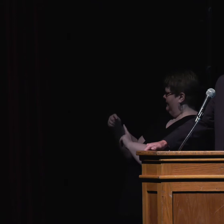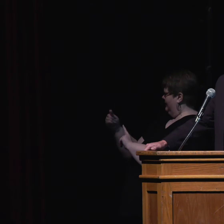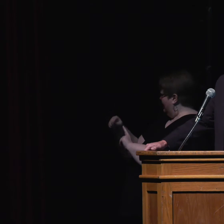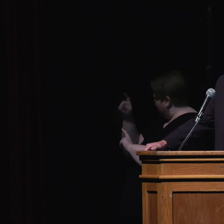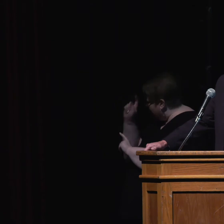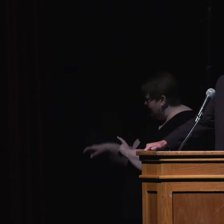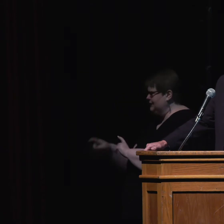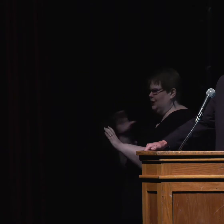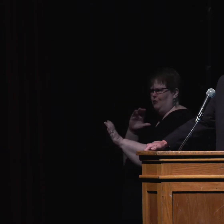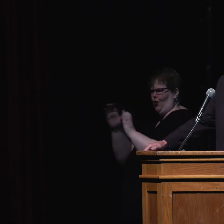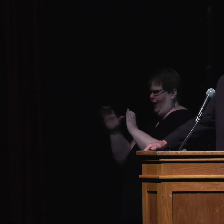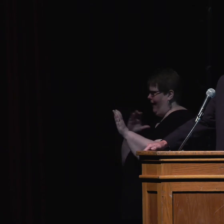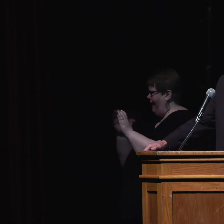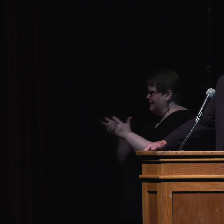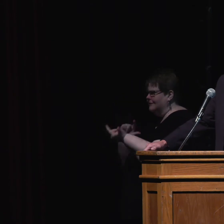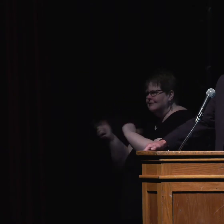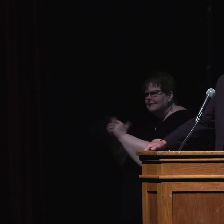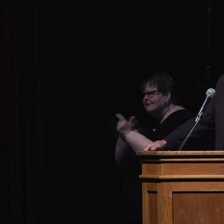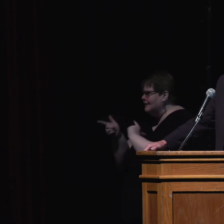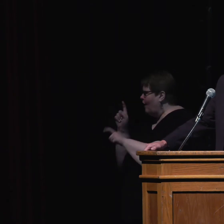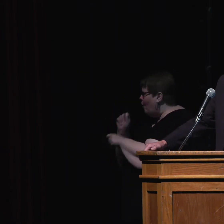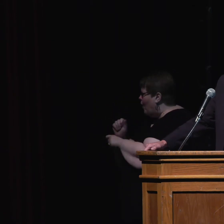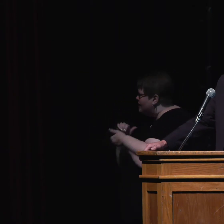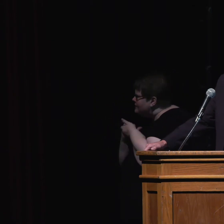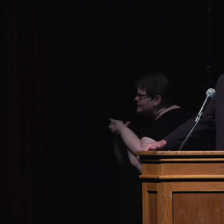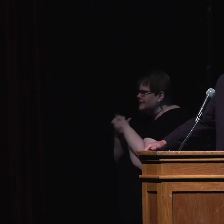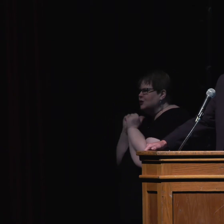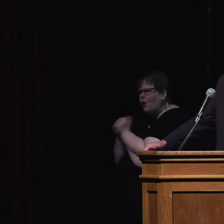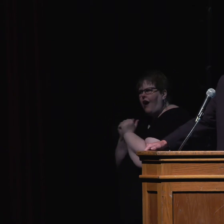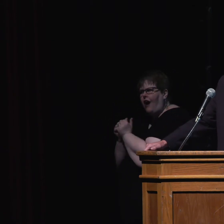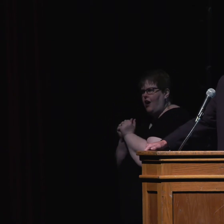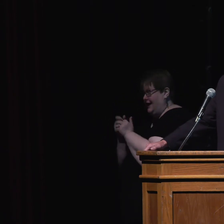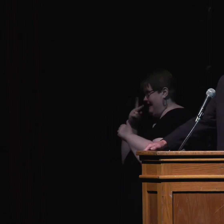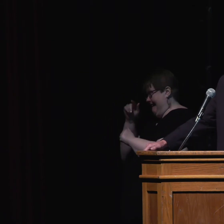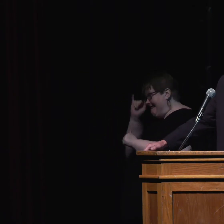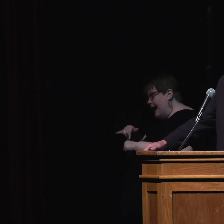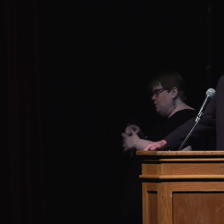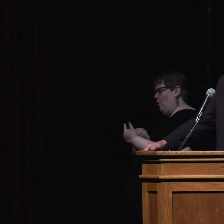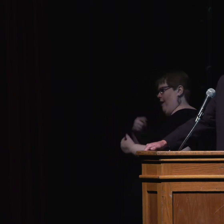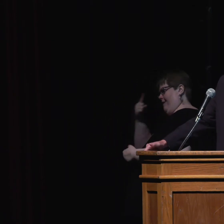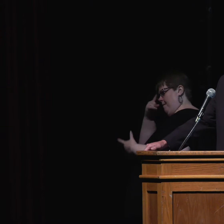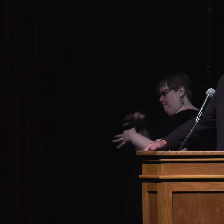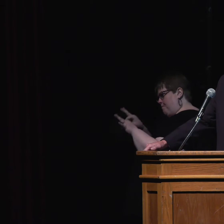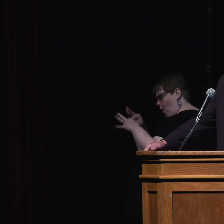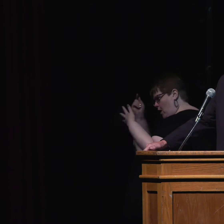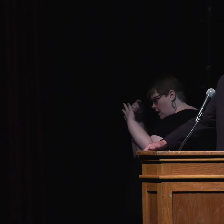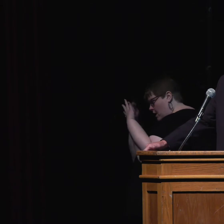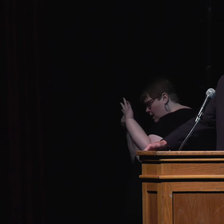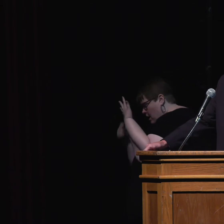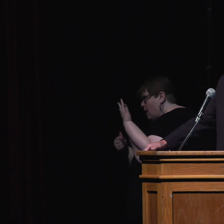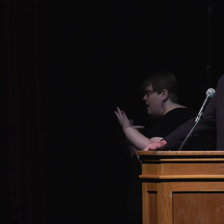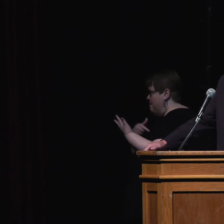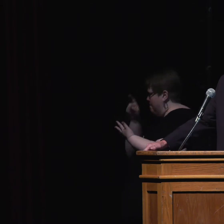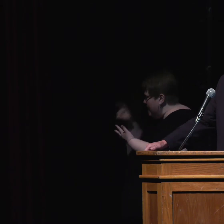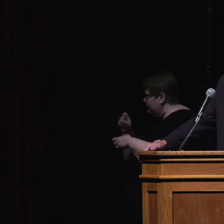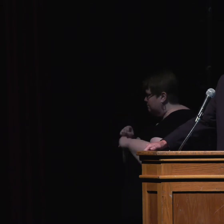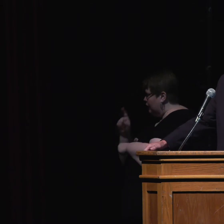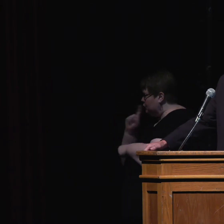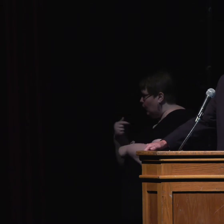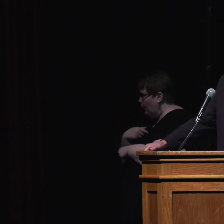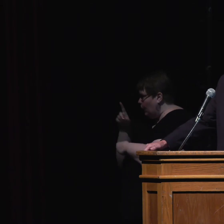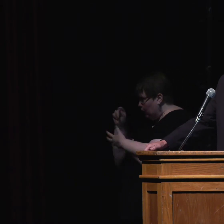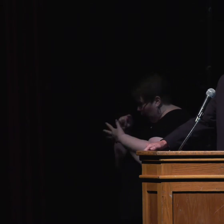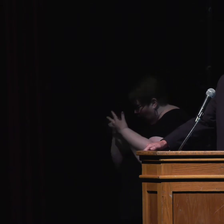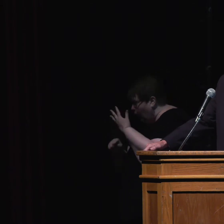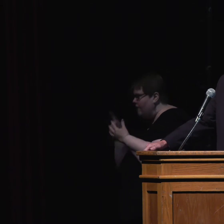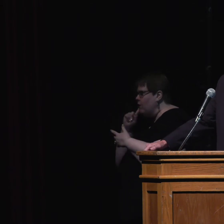to communicate with one another. We've got to work together and say, these are the things we think are important. These are what we've got to make sure we do